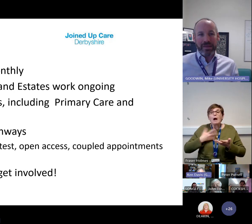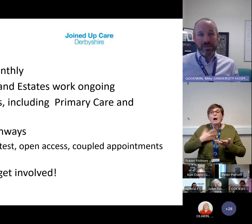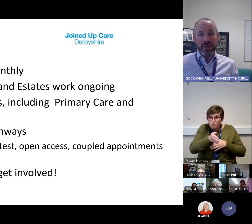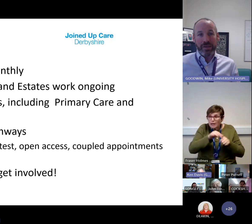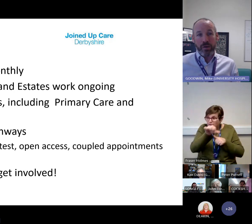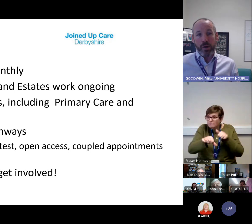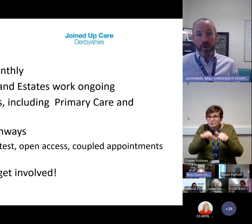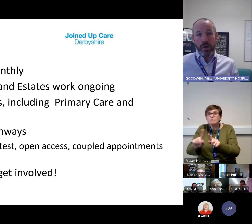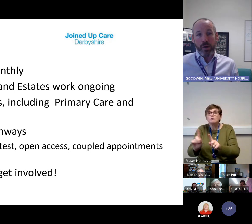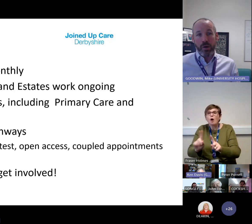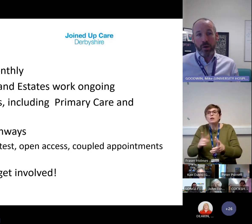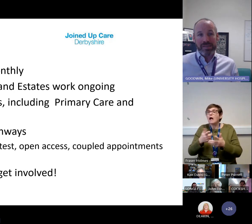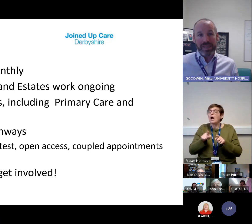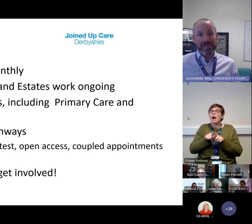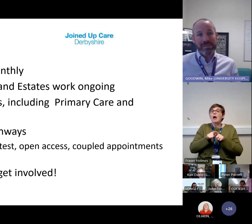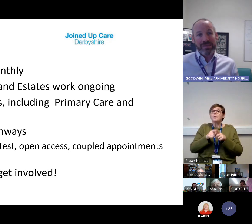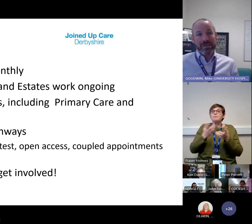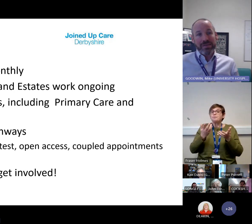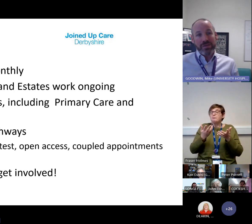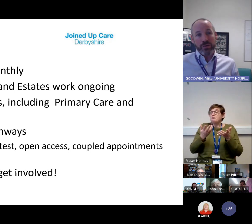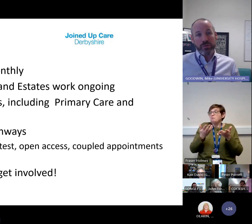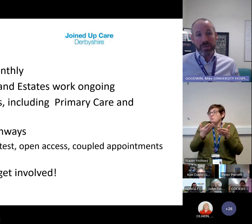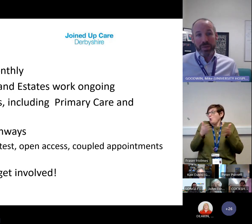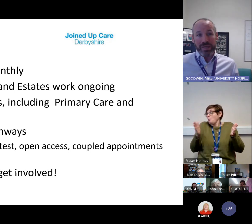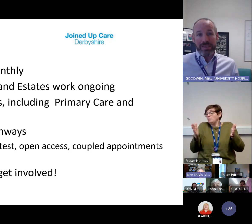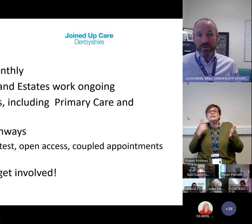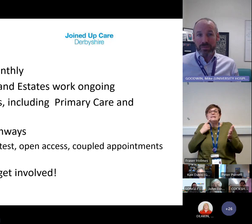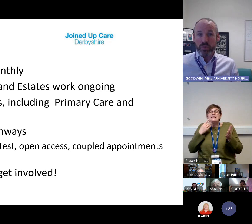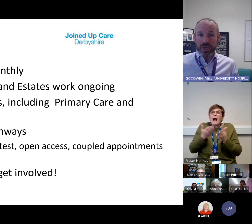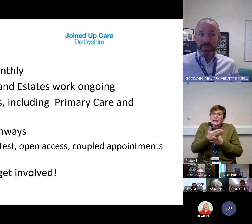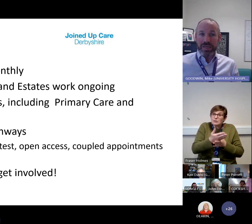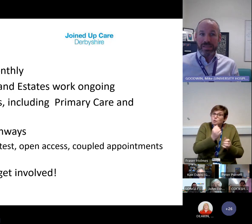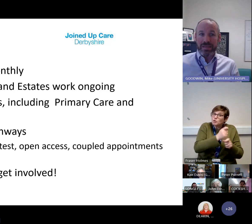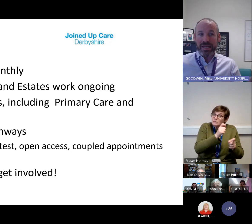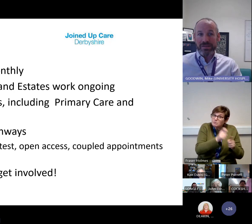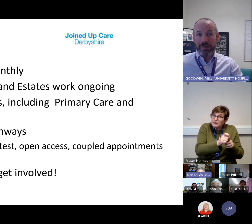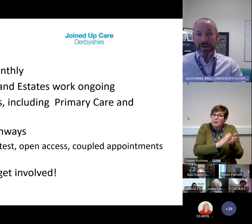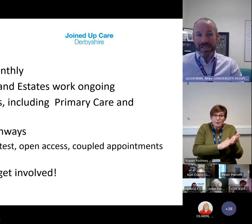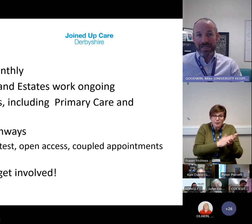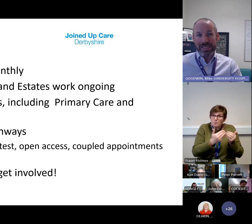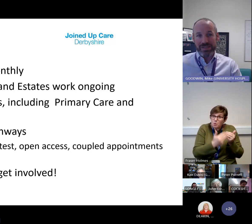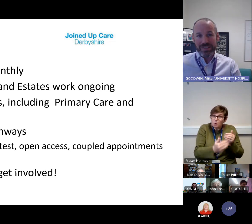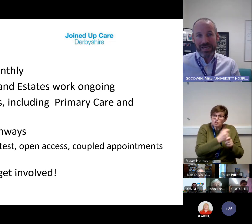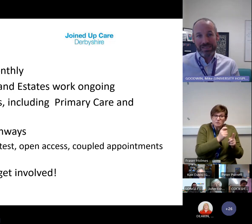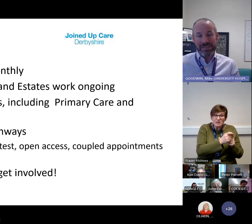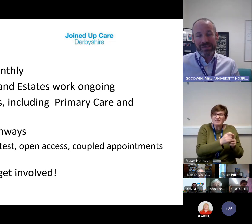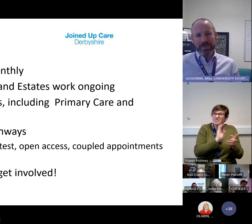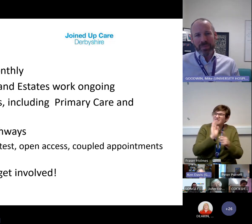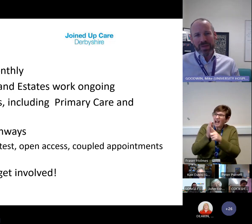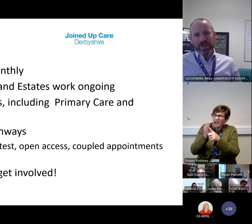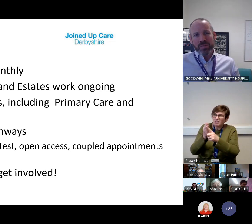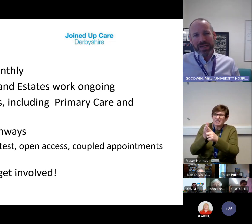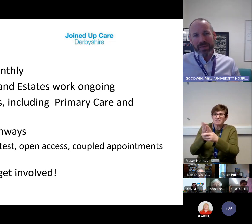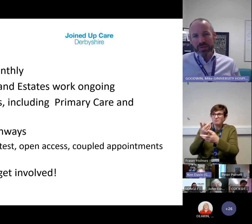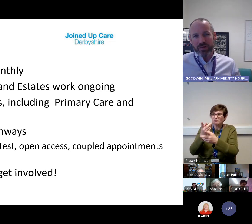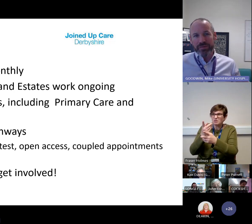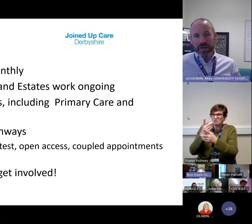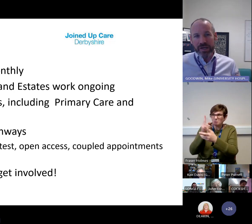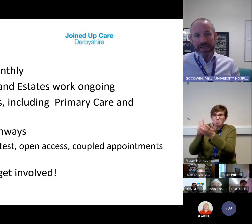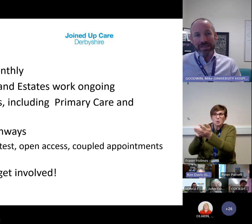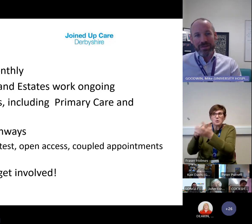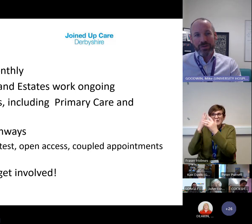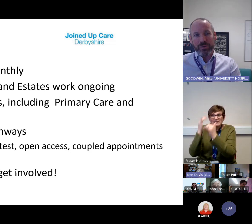about things like opening out access to GPs so that more GPs can get direct access for tests, being able